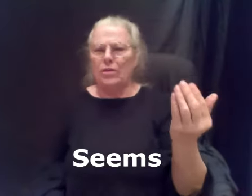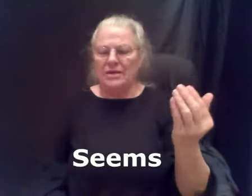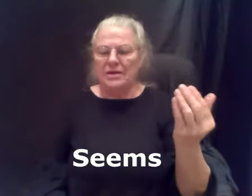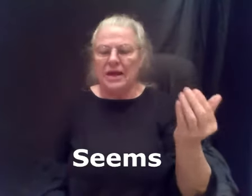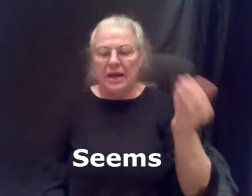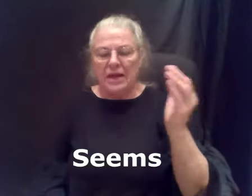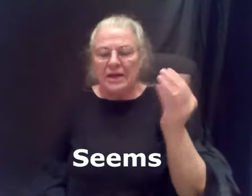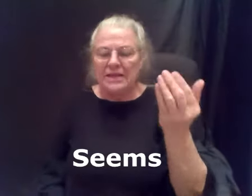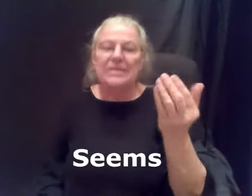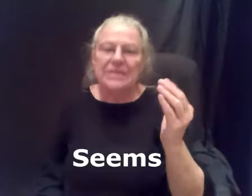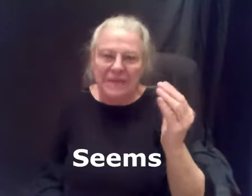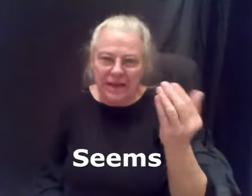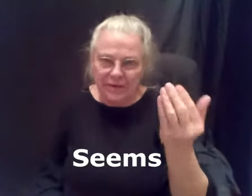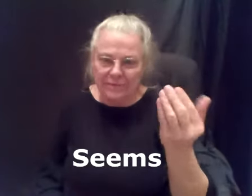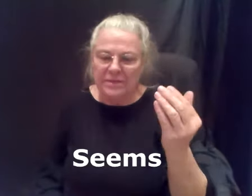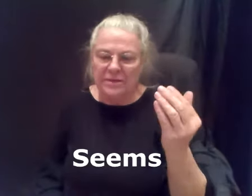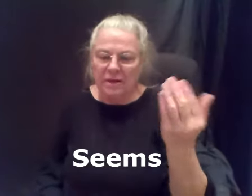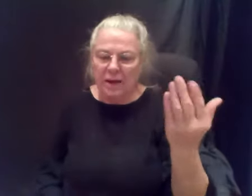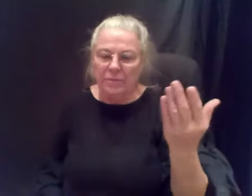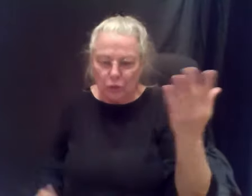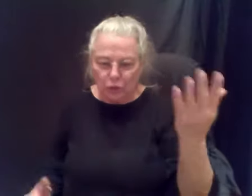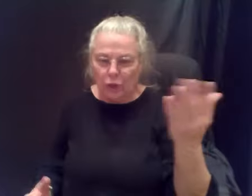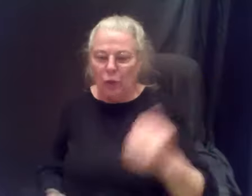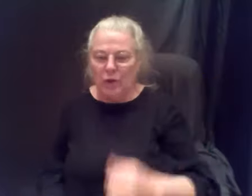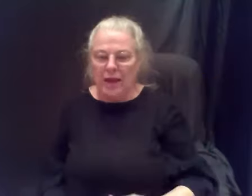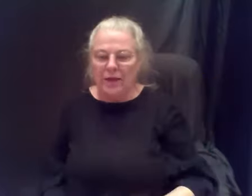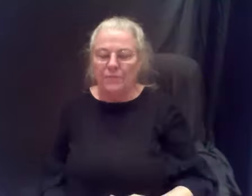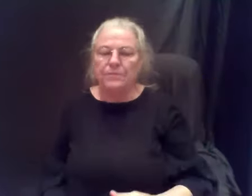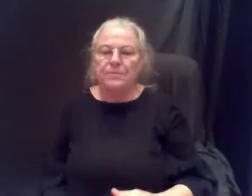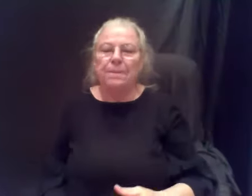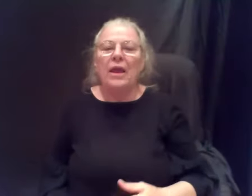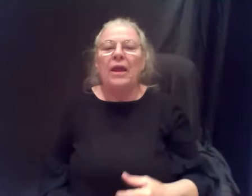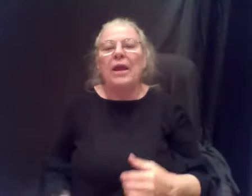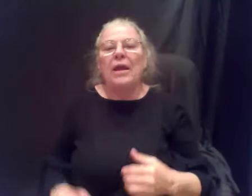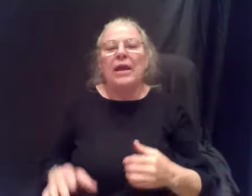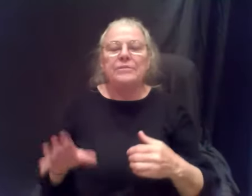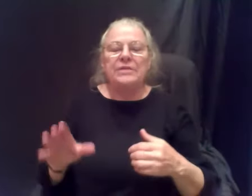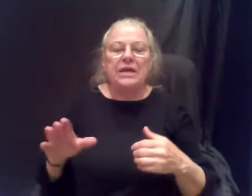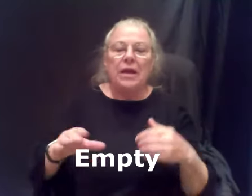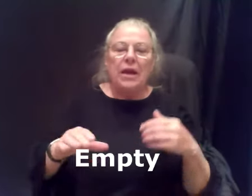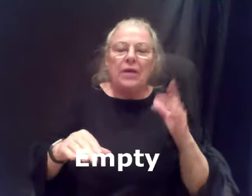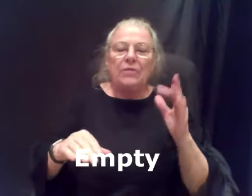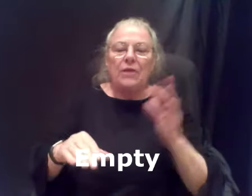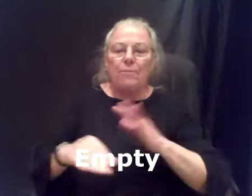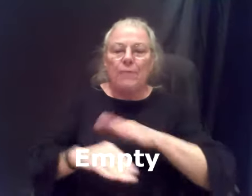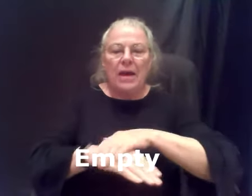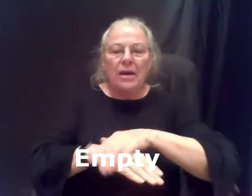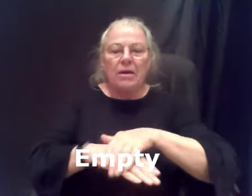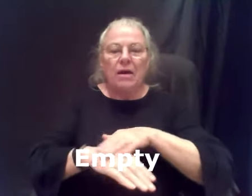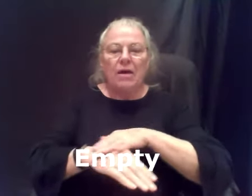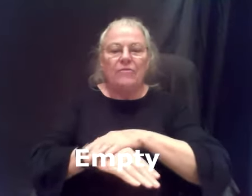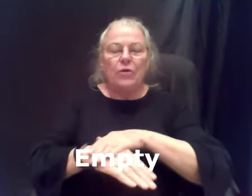today? It seems I'm doing okay. Empty. The back of your